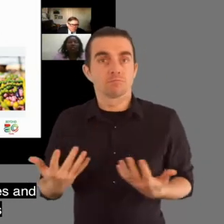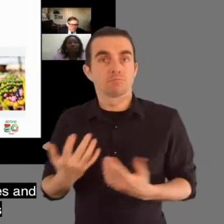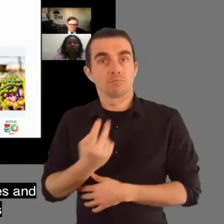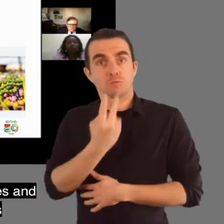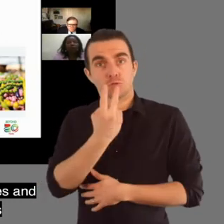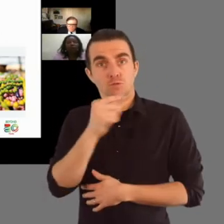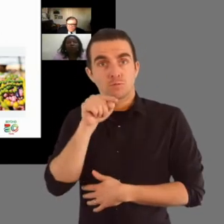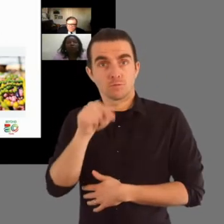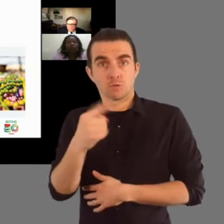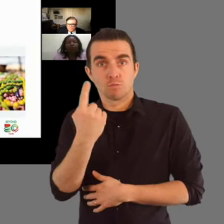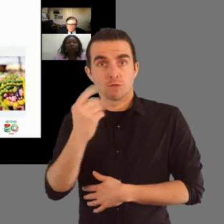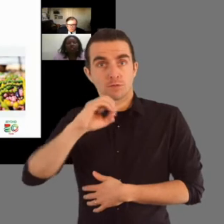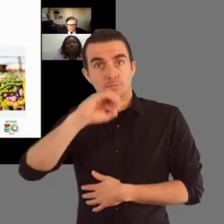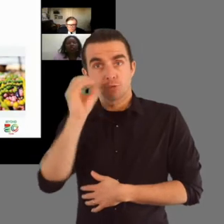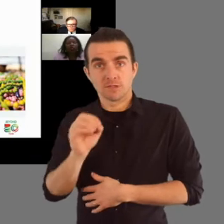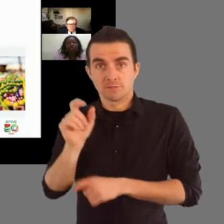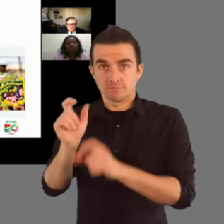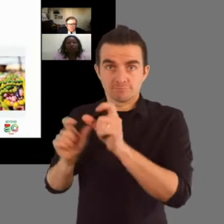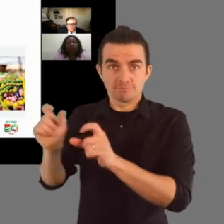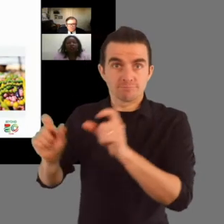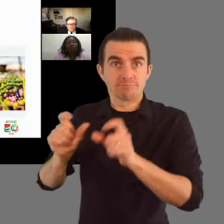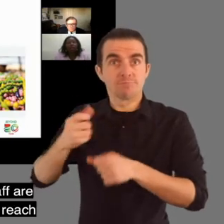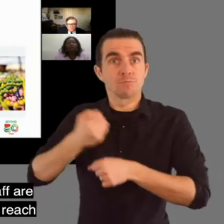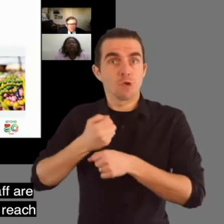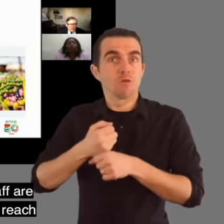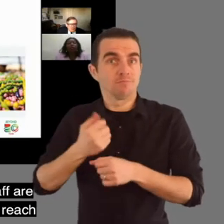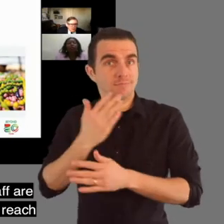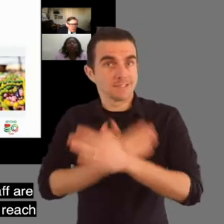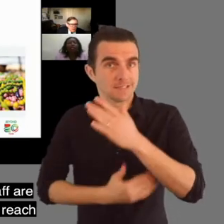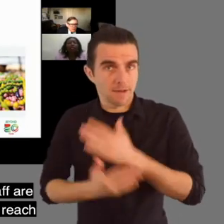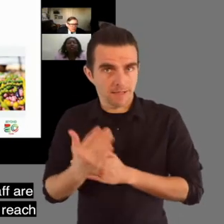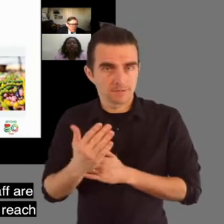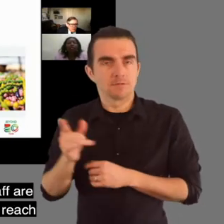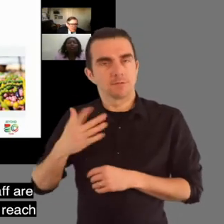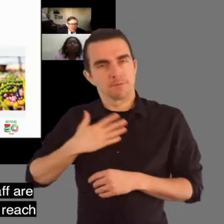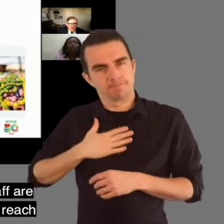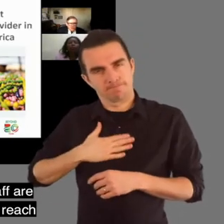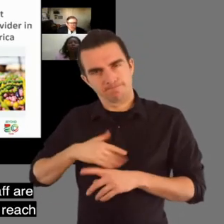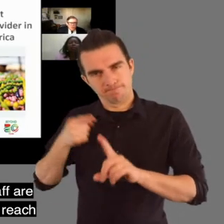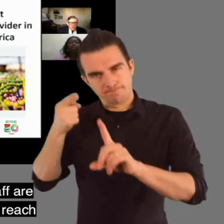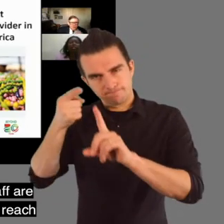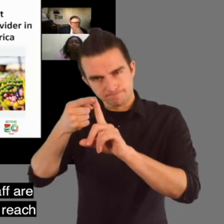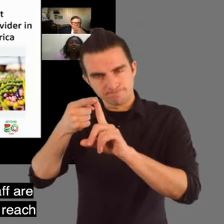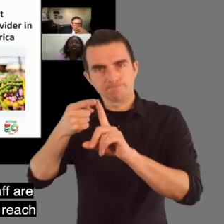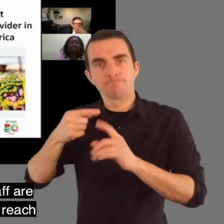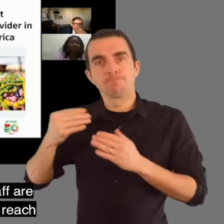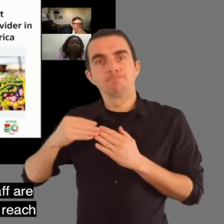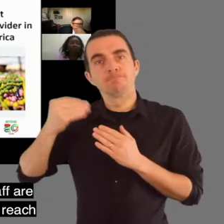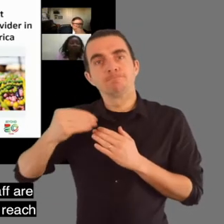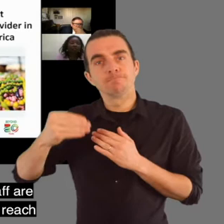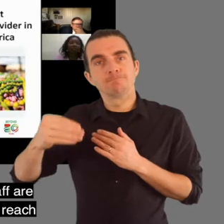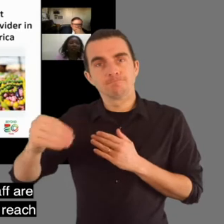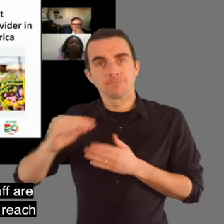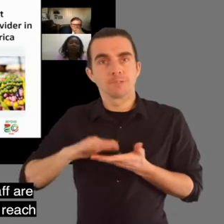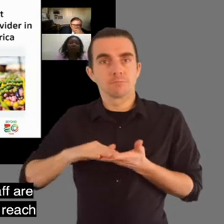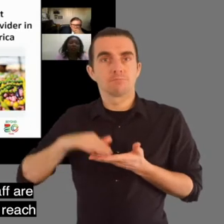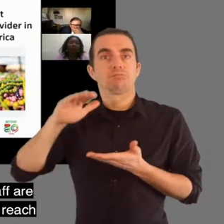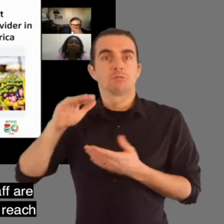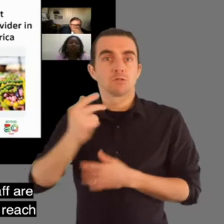it helps persons with disability to achieve. At the moment, 2.1% of its staff